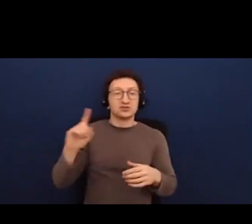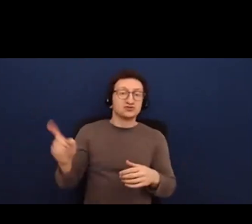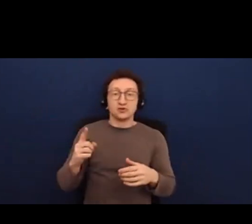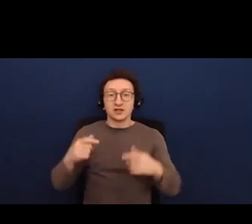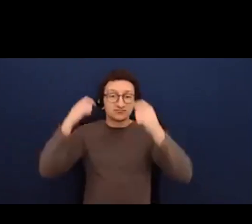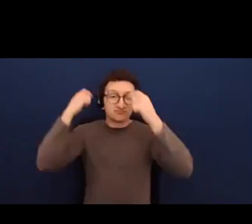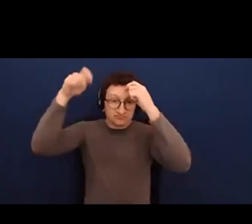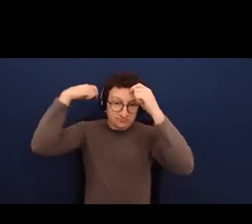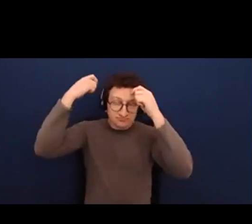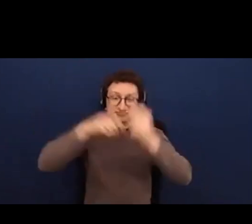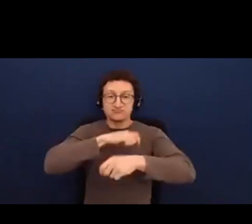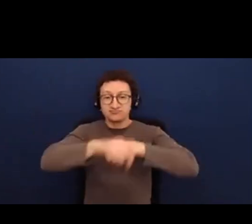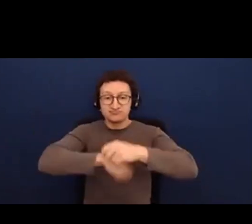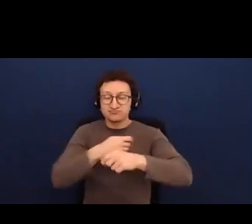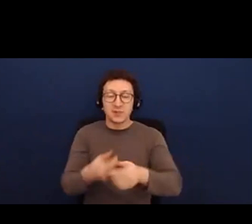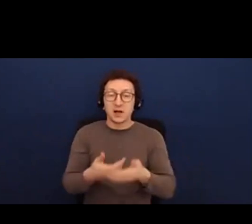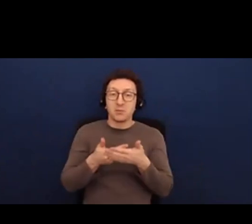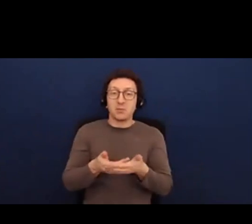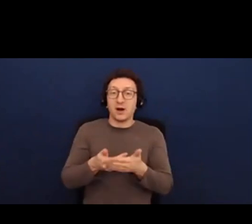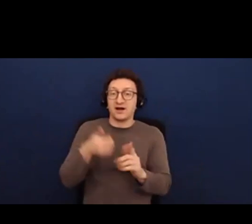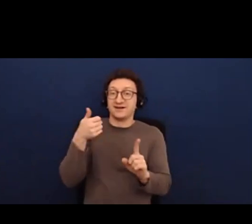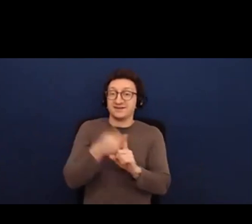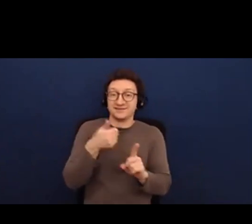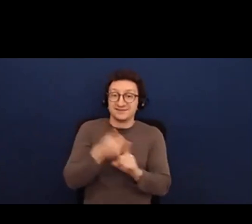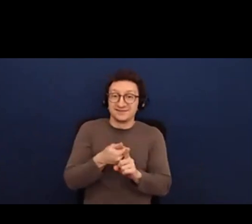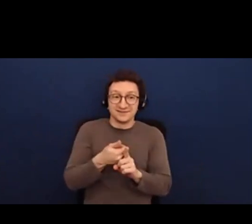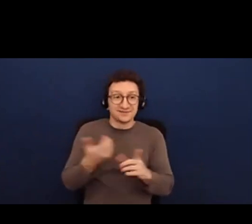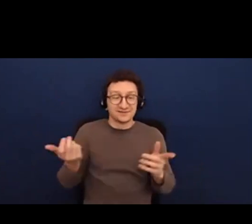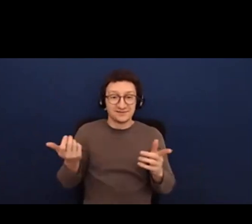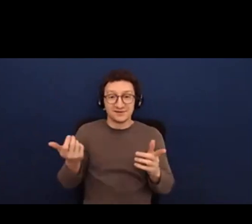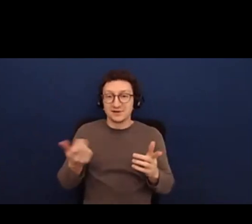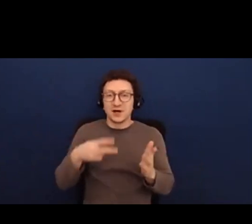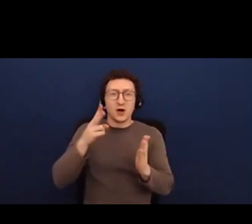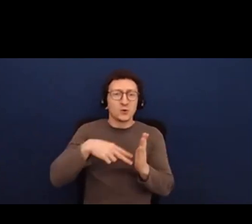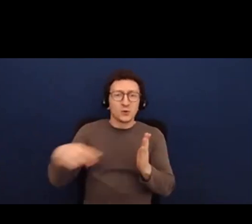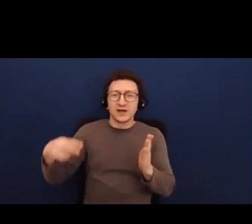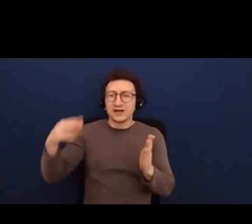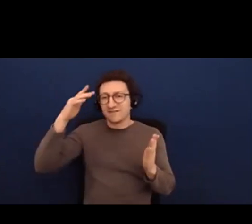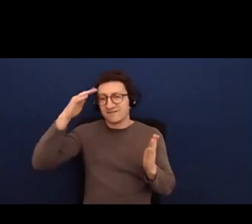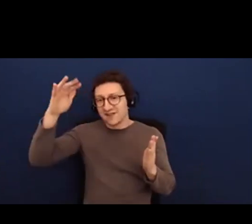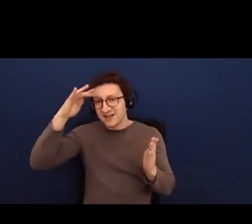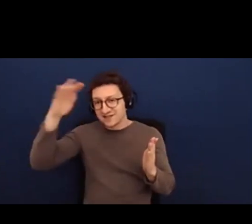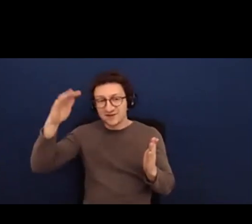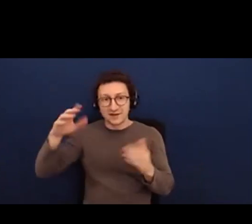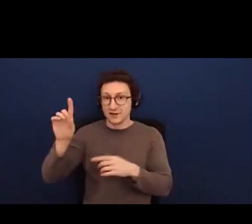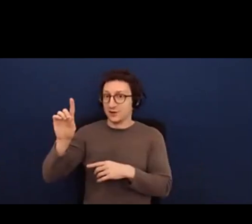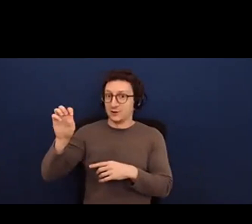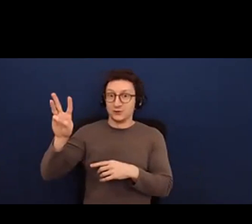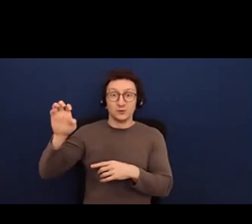And sometimes he put on his tallis and tefillin and daven from Dewey. davening from